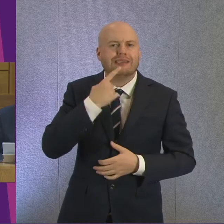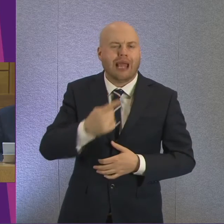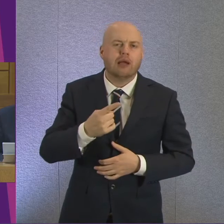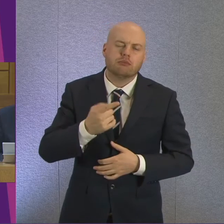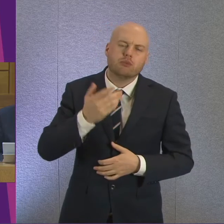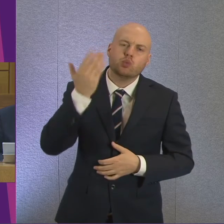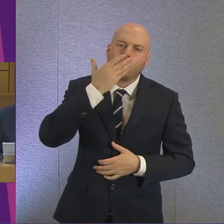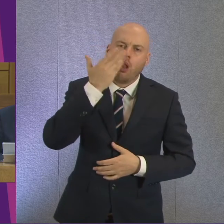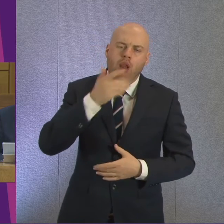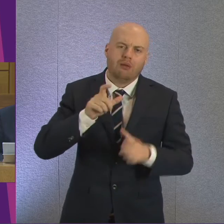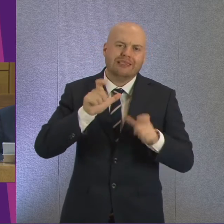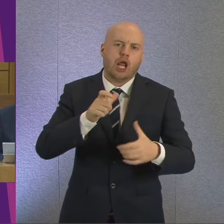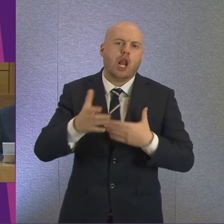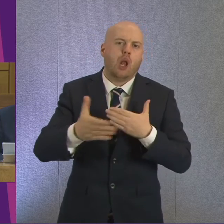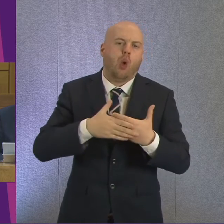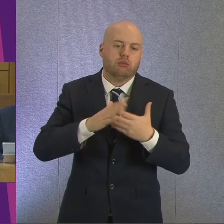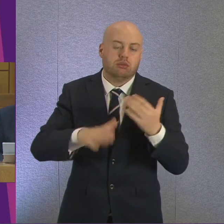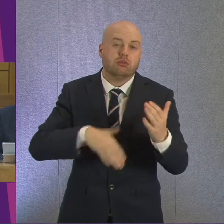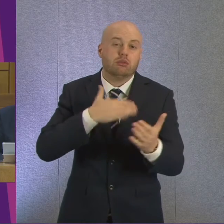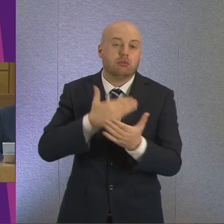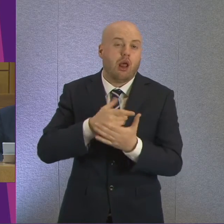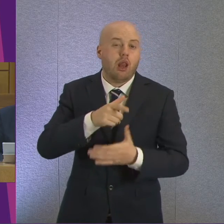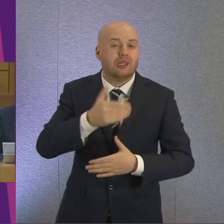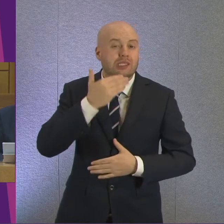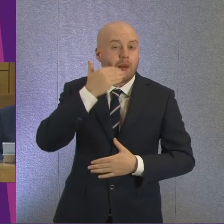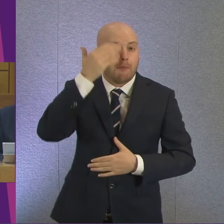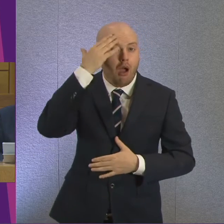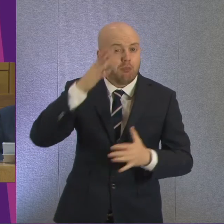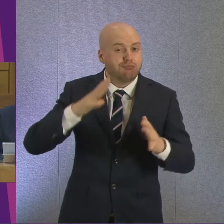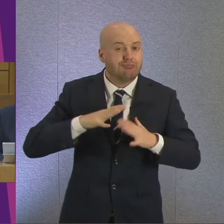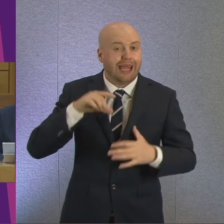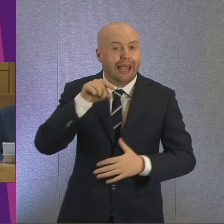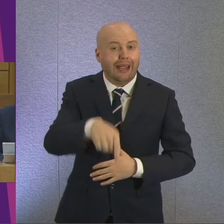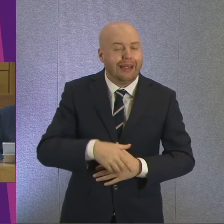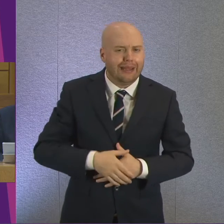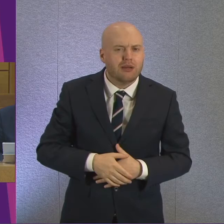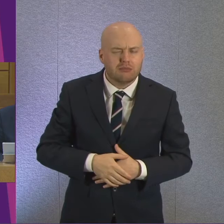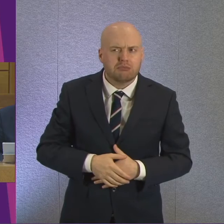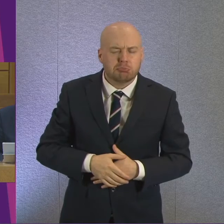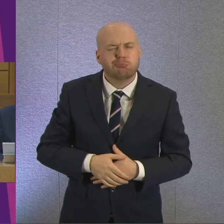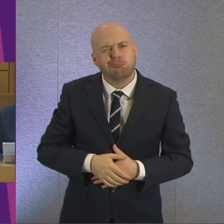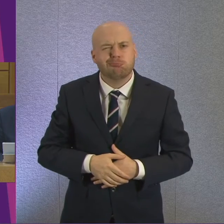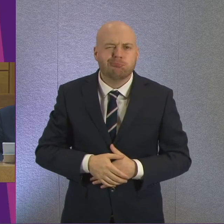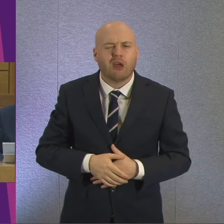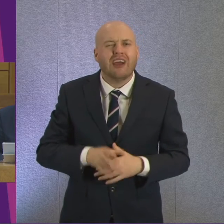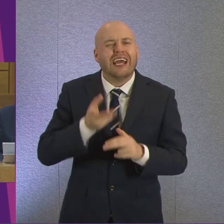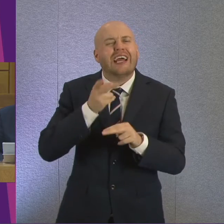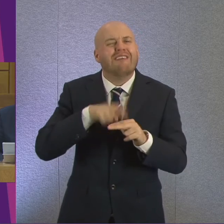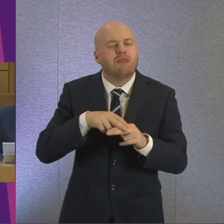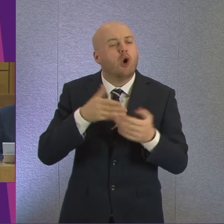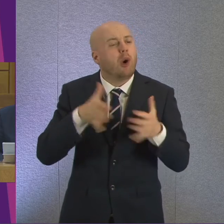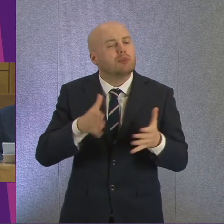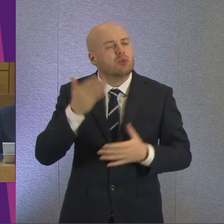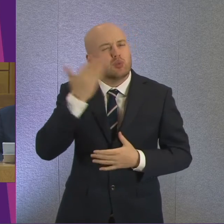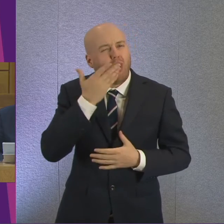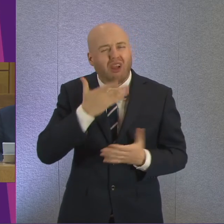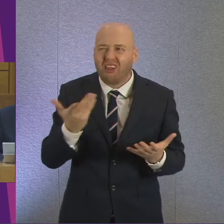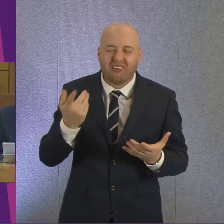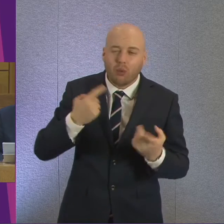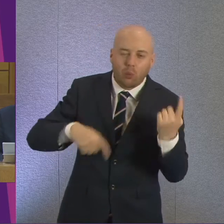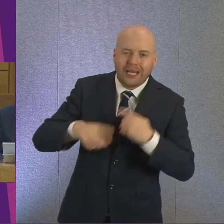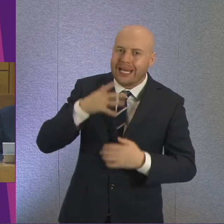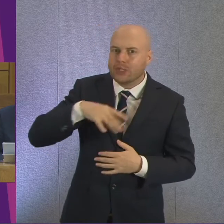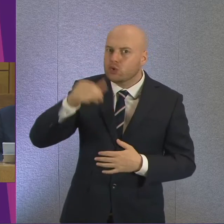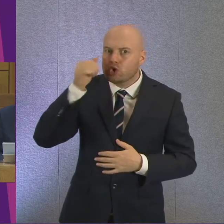plan how we reopen schools, even if we do not know when we will be able to. We need to know what must be in place to allow